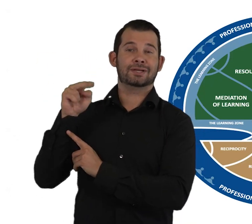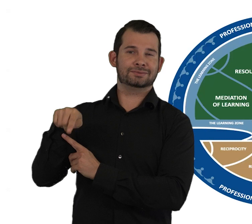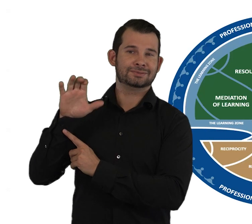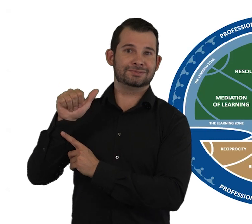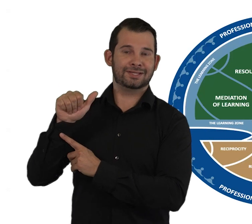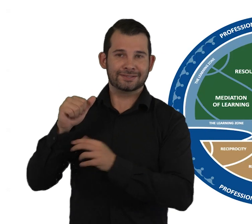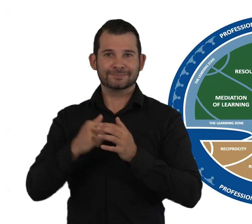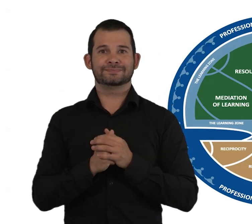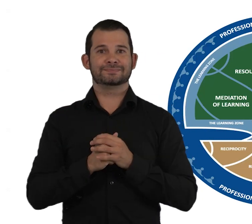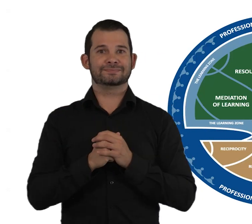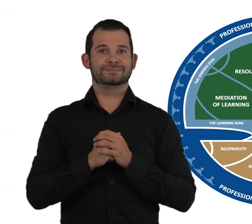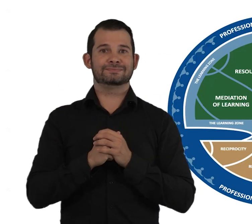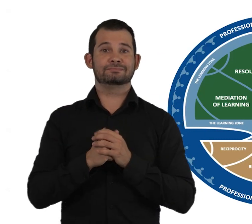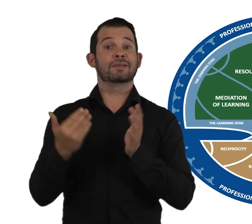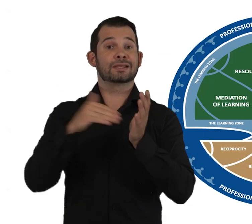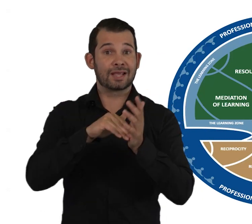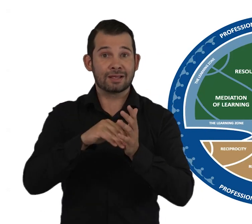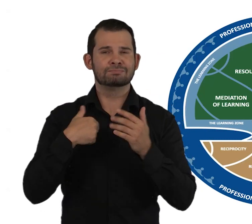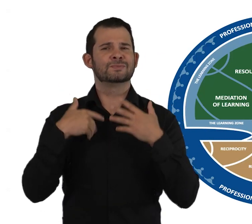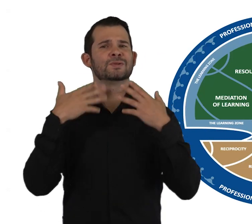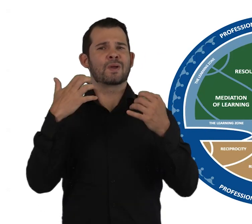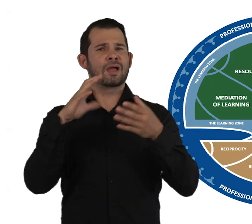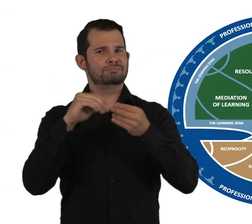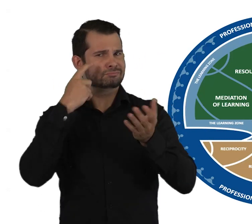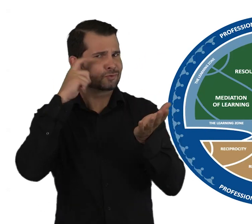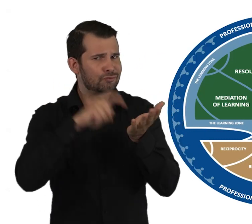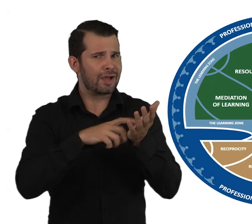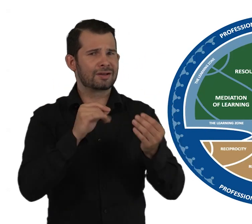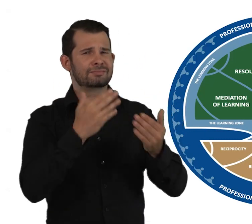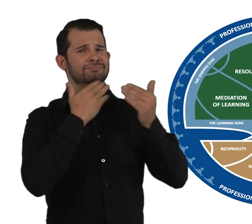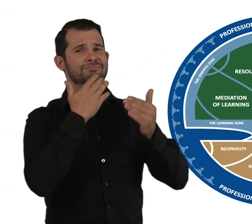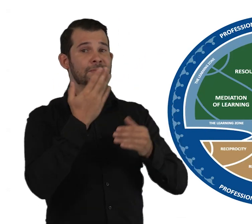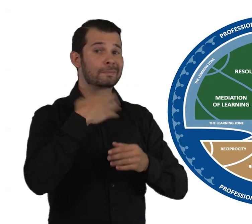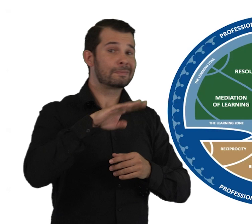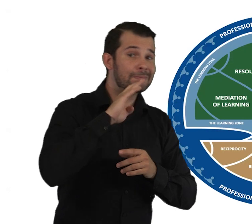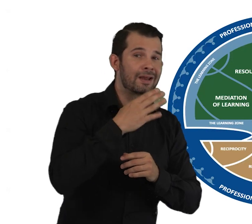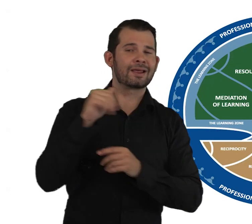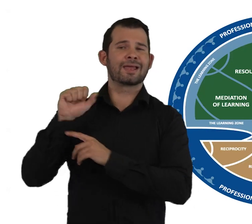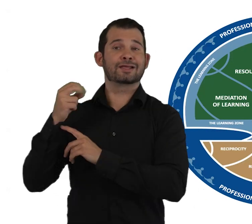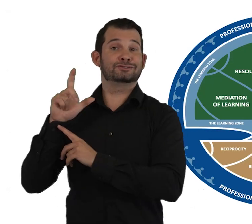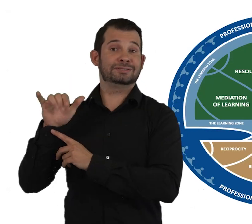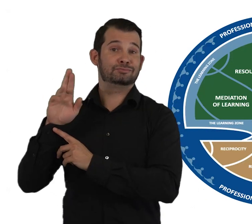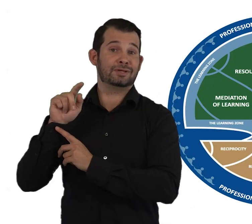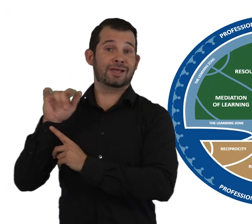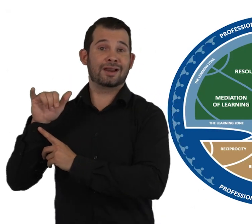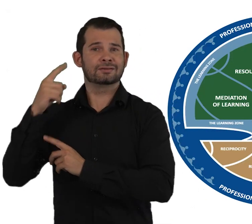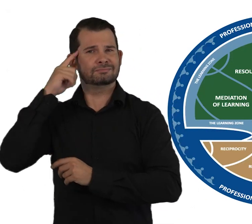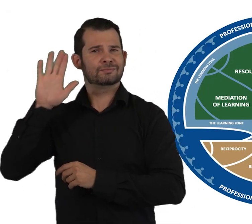pd@assign.ca. Again, I would like to recognize and thank Betty Colonomos and Ashley Bratty for their dedication